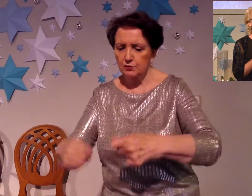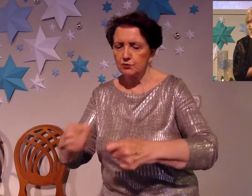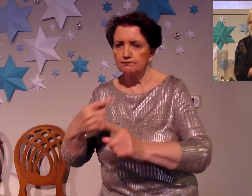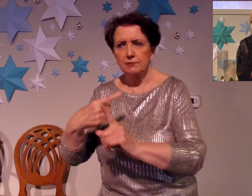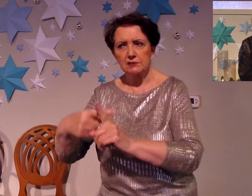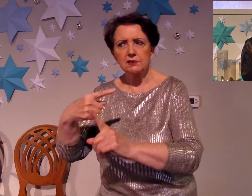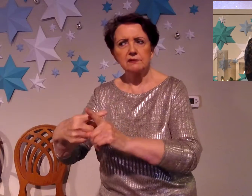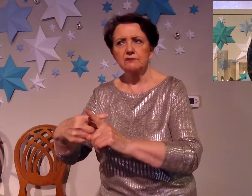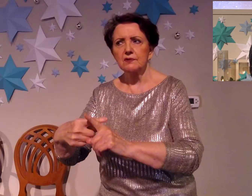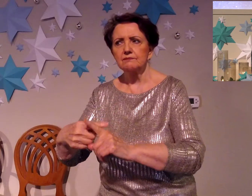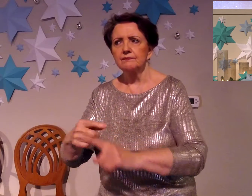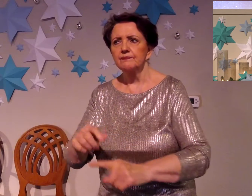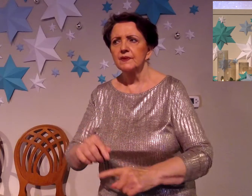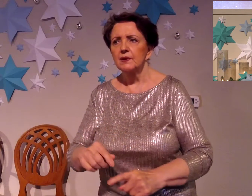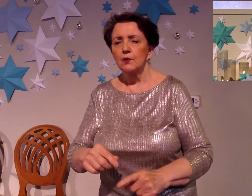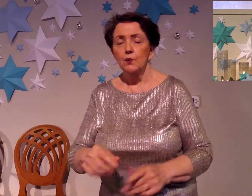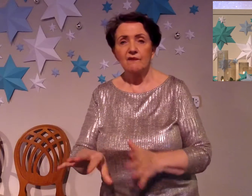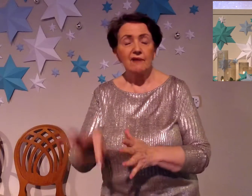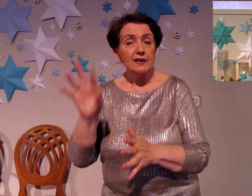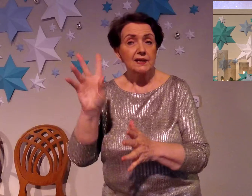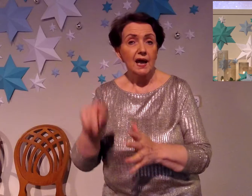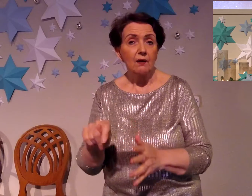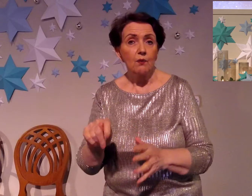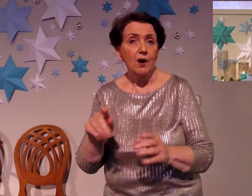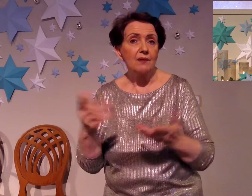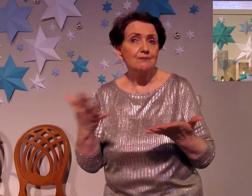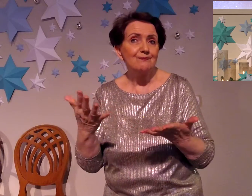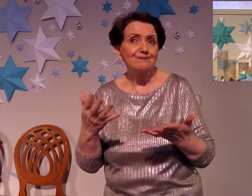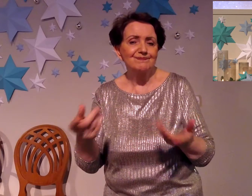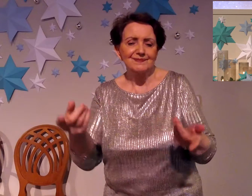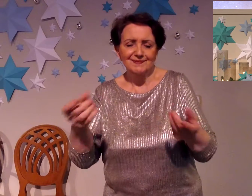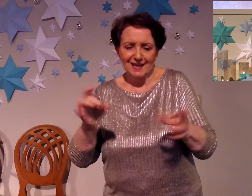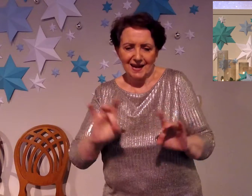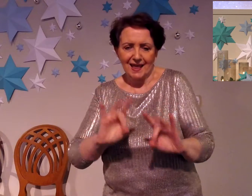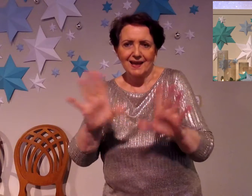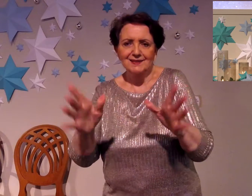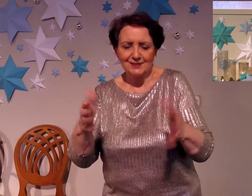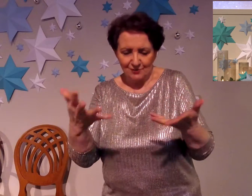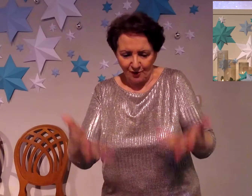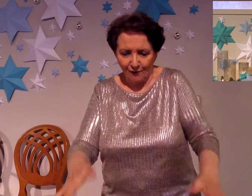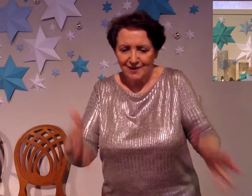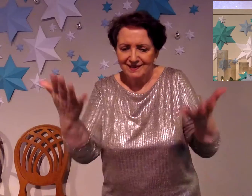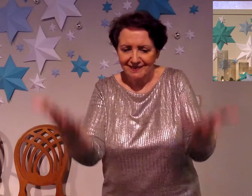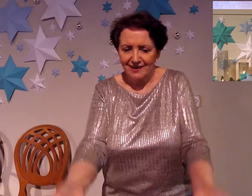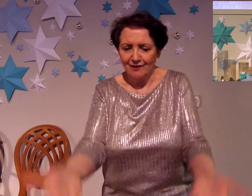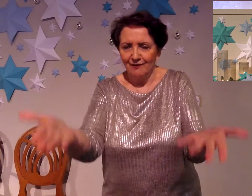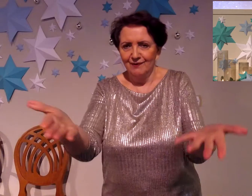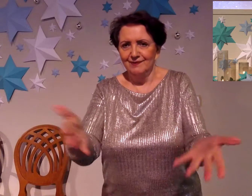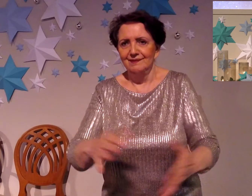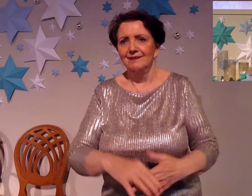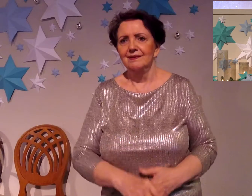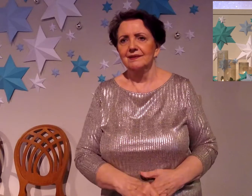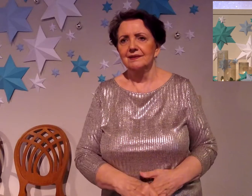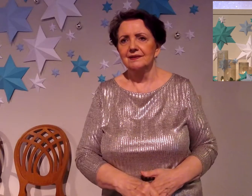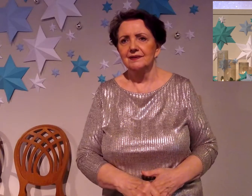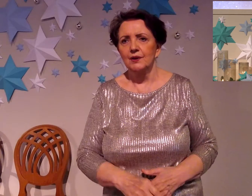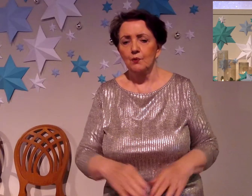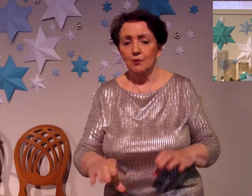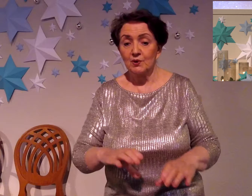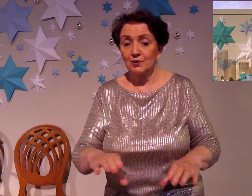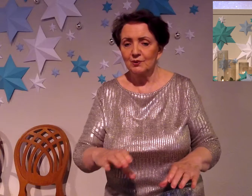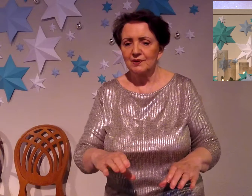see, we discover that light is already there. It's already there. And all we're doing is stoking